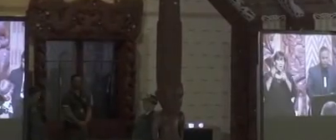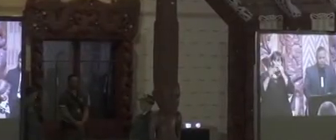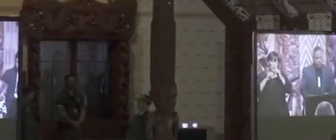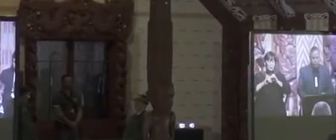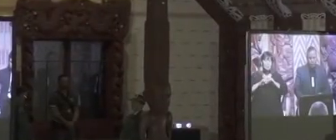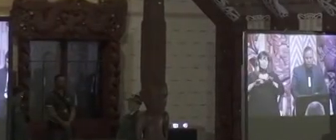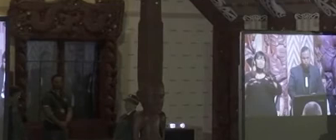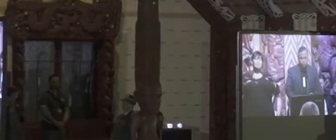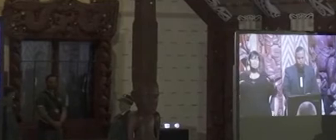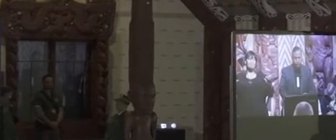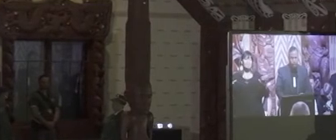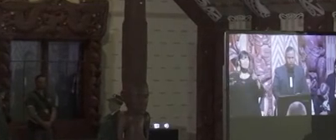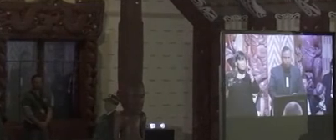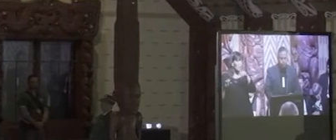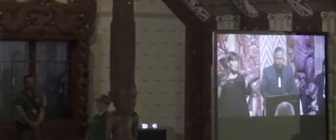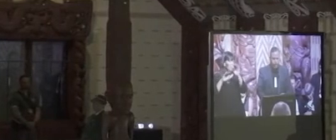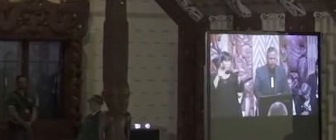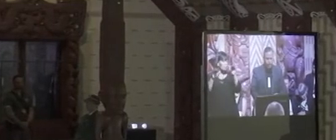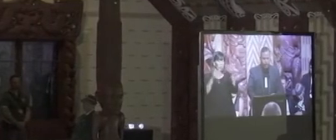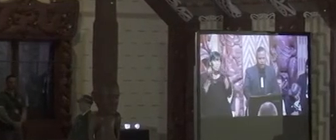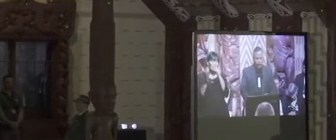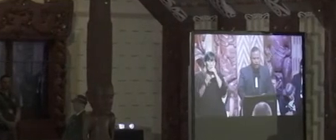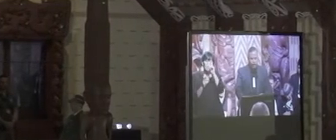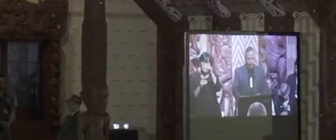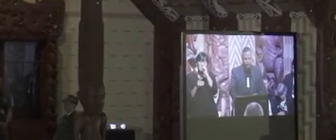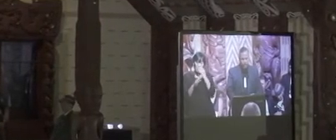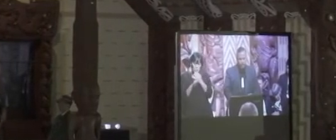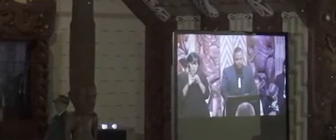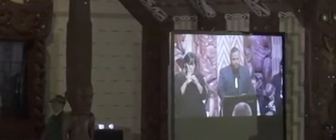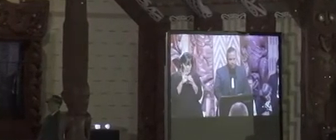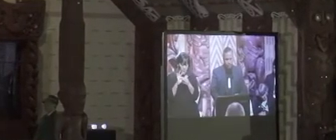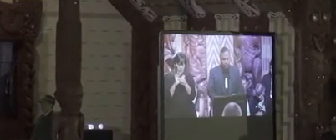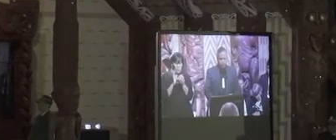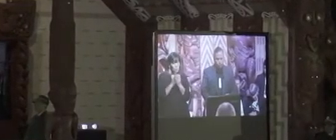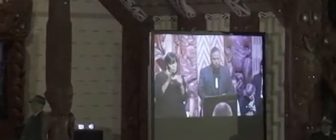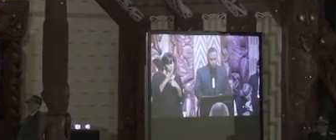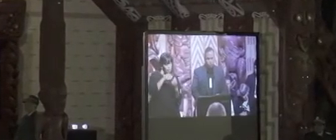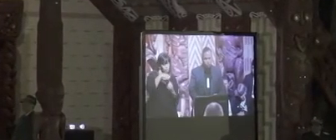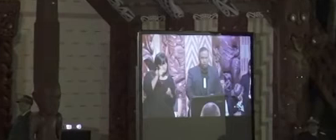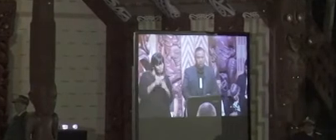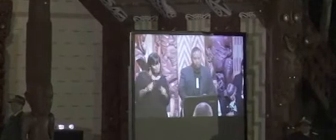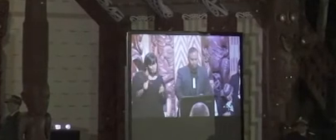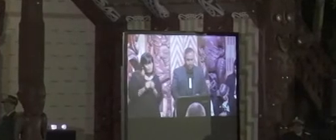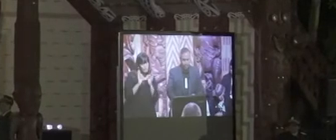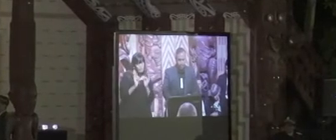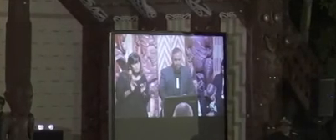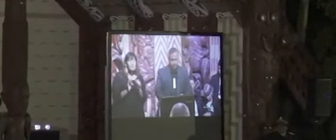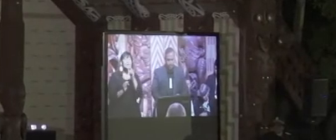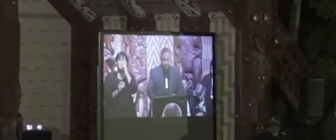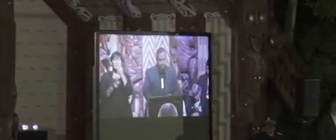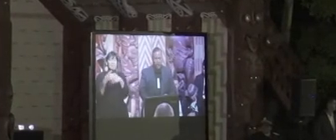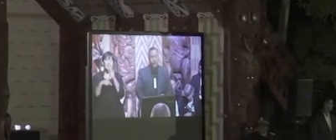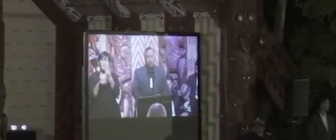us that only through working together under a sacred covenant, we will be one